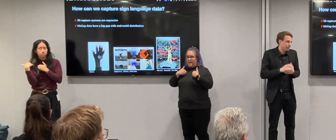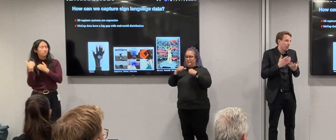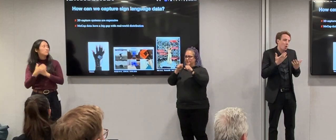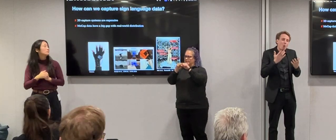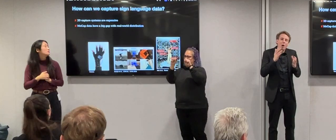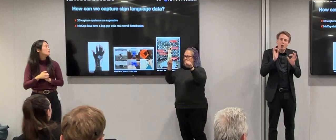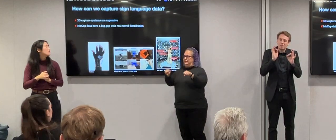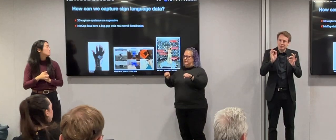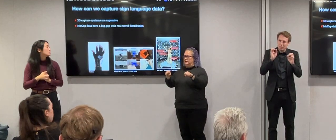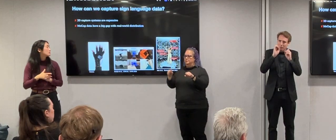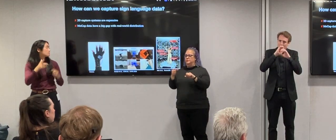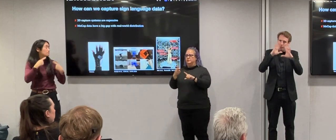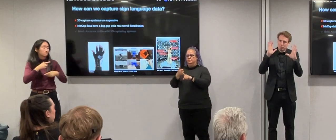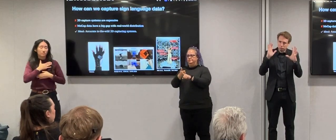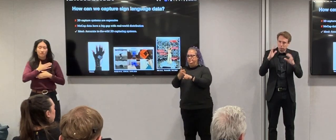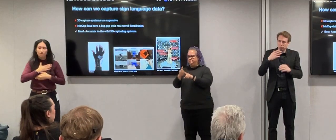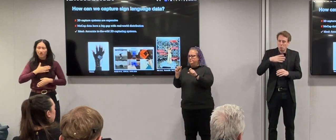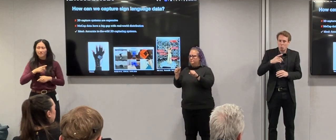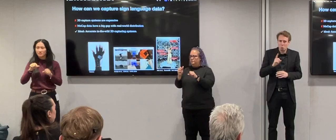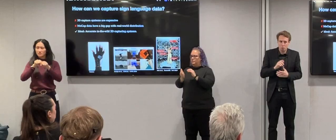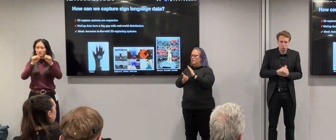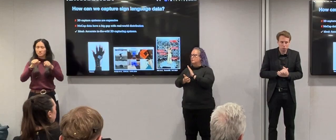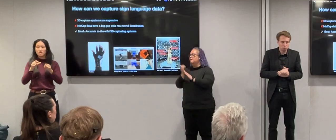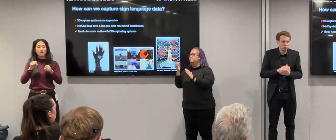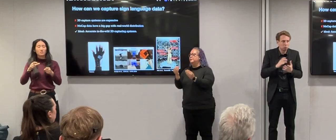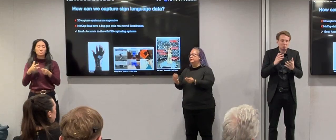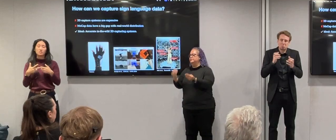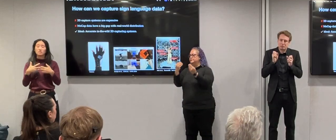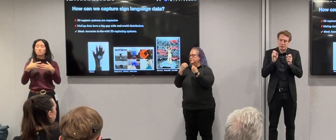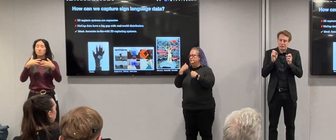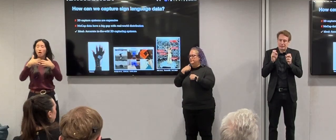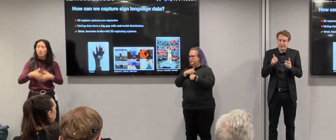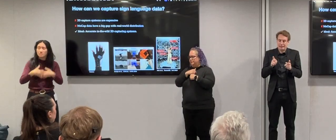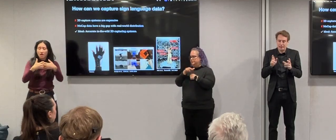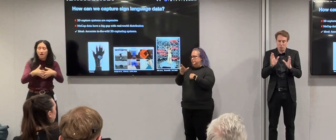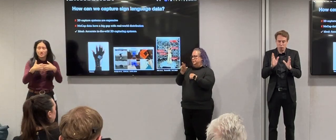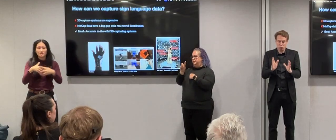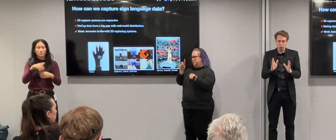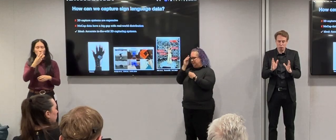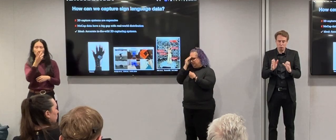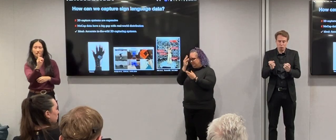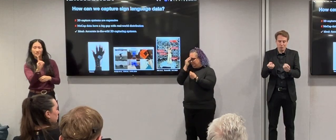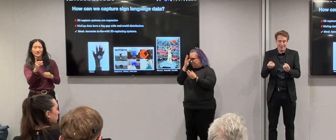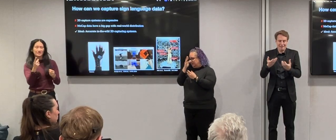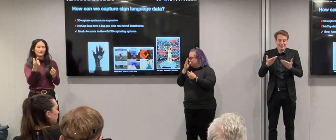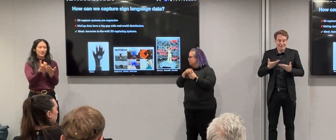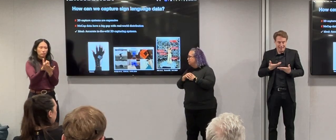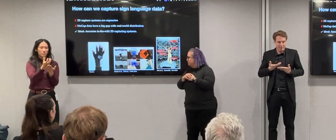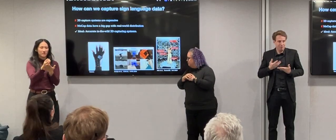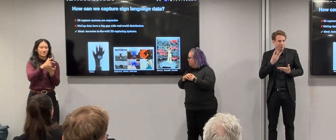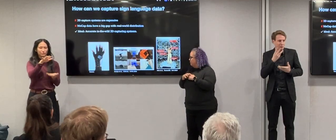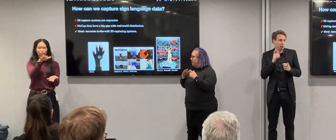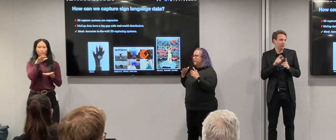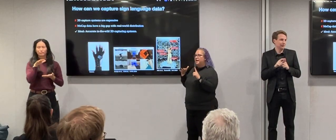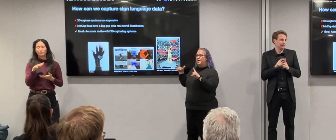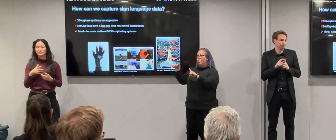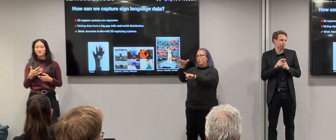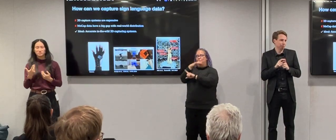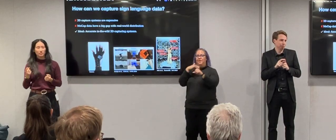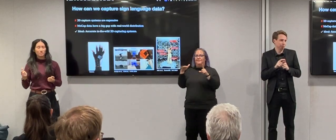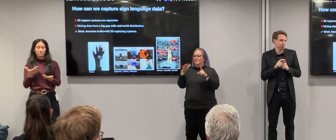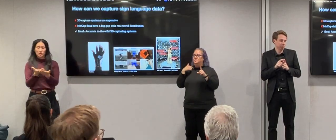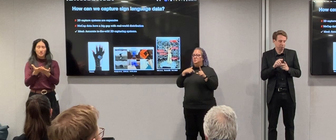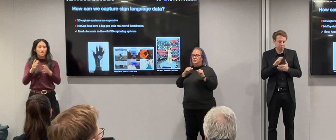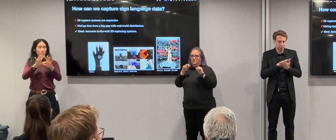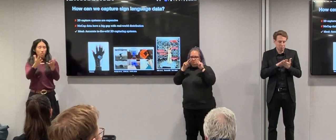can automatically give us this 3D information in the wild. So we can go directly to